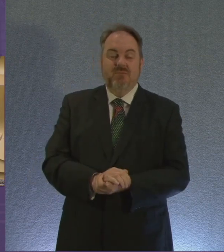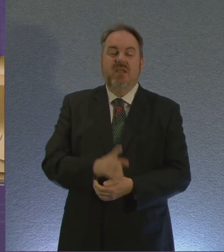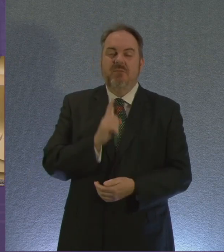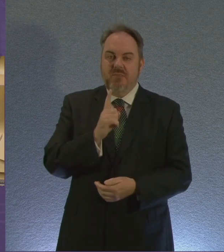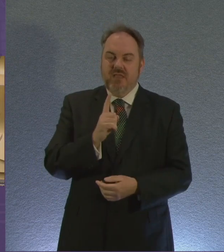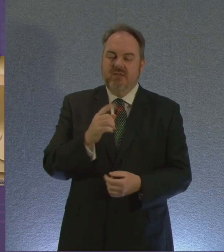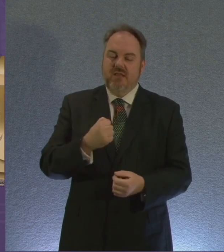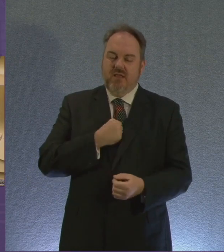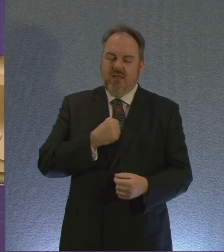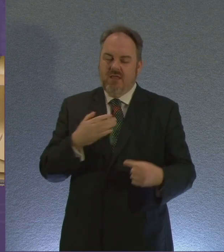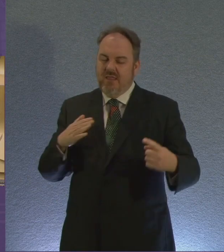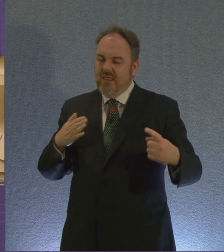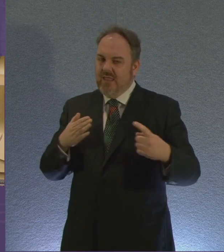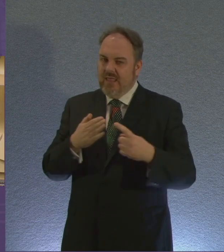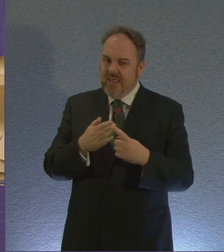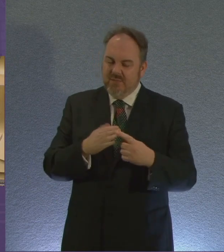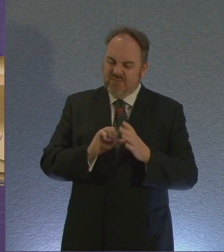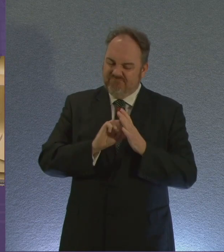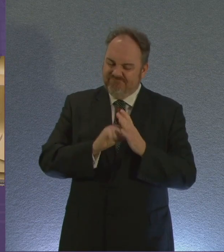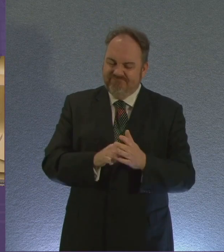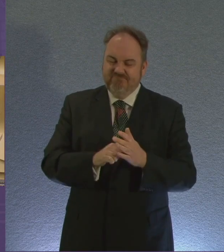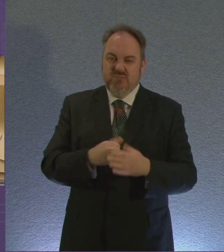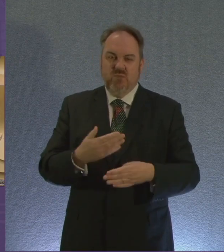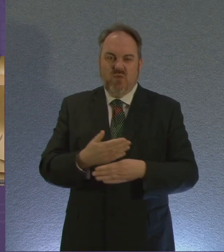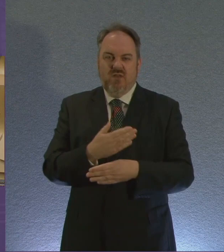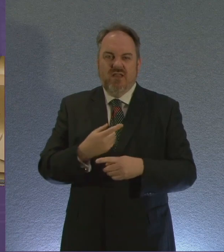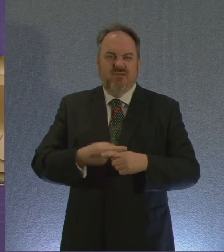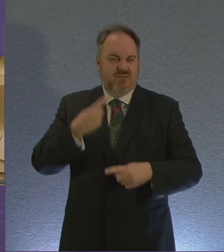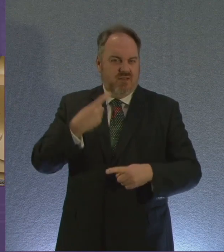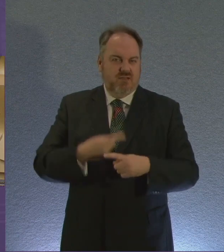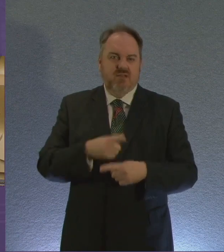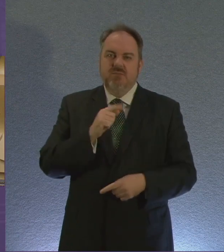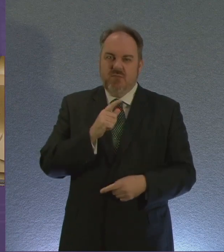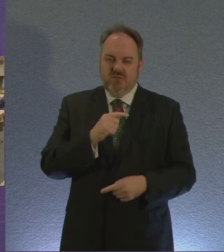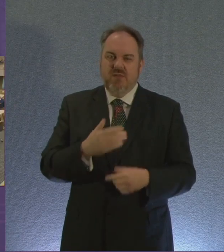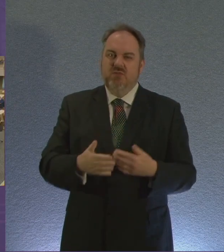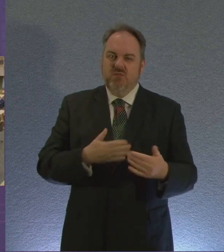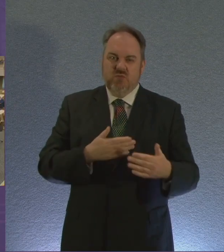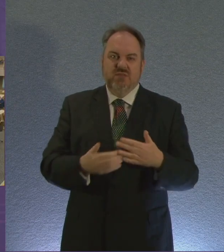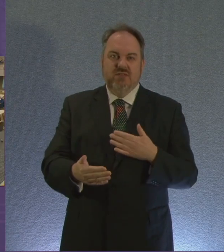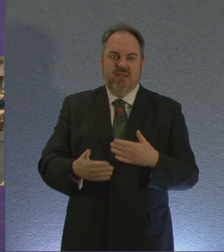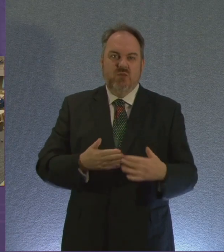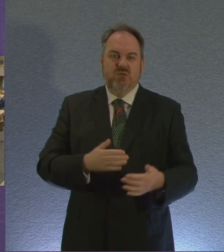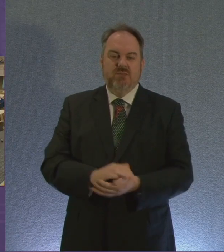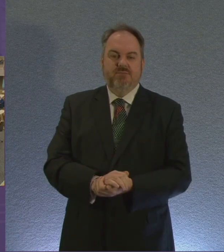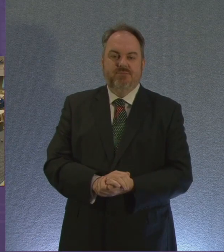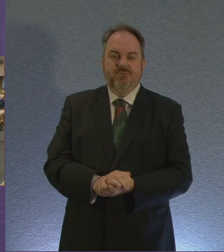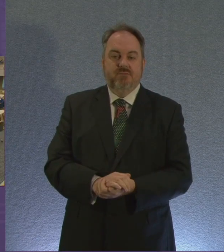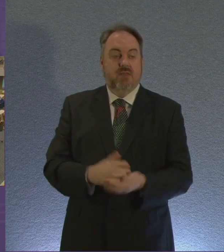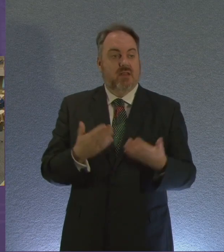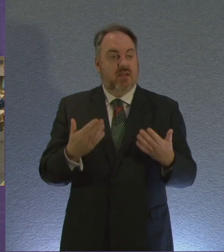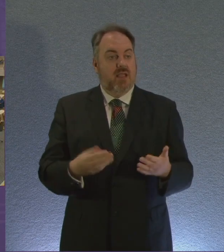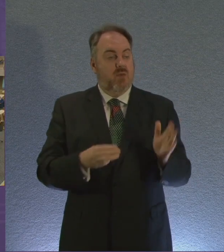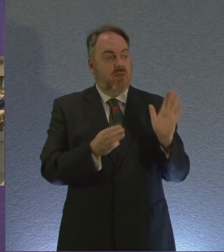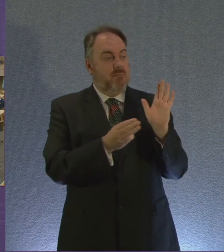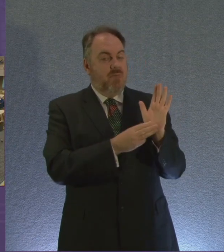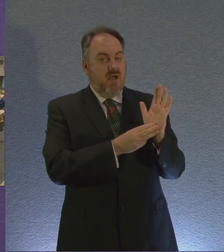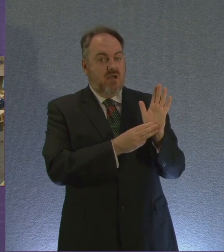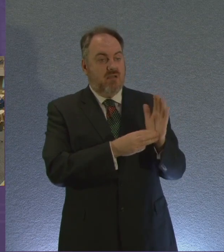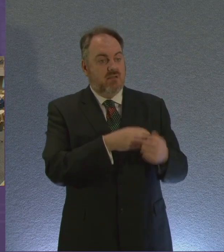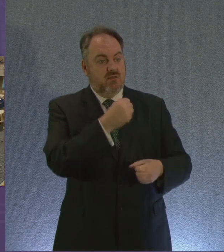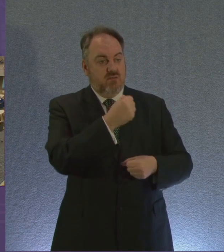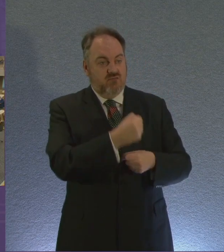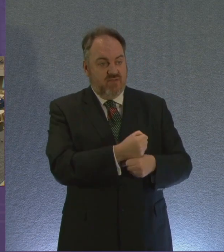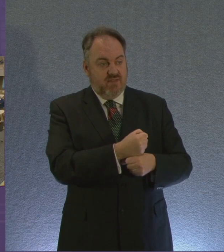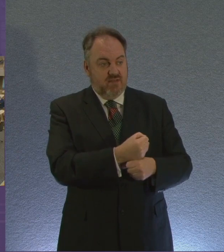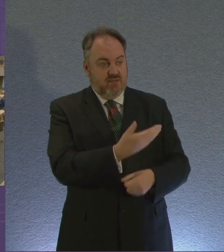that the endeavour of the Government is to deliver this as quickly as possible. Mark Griffin.